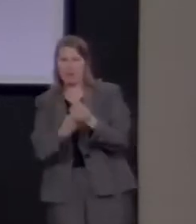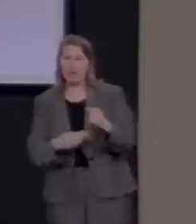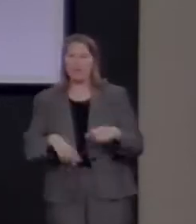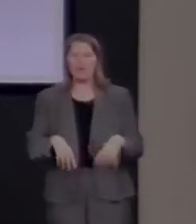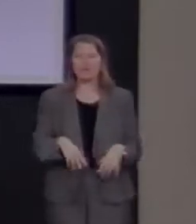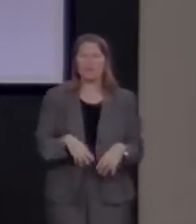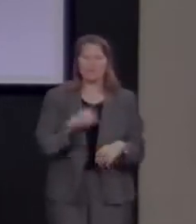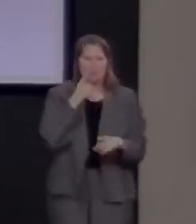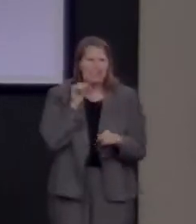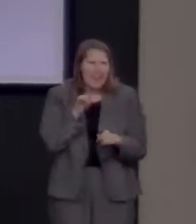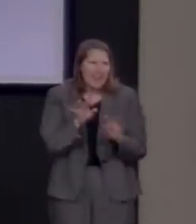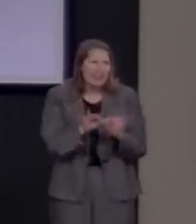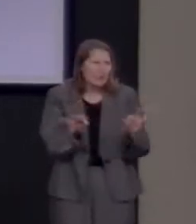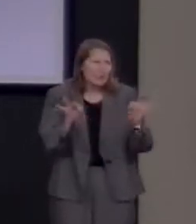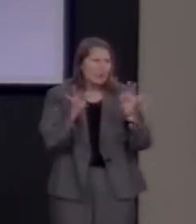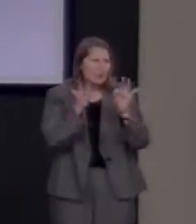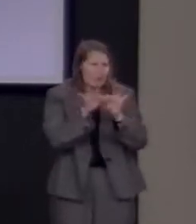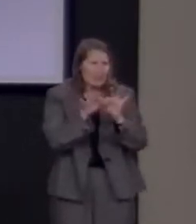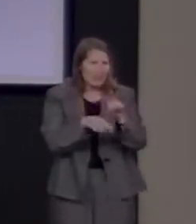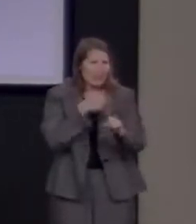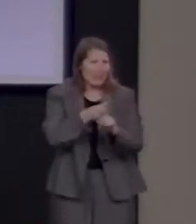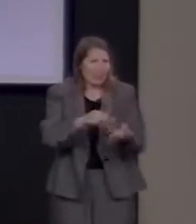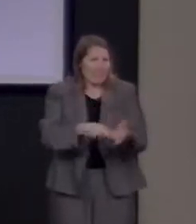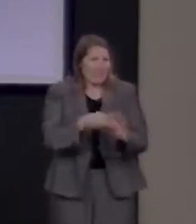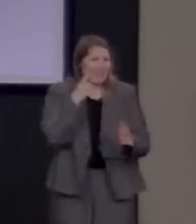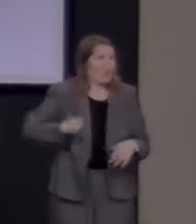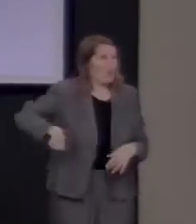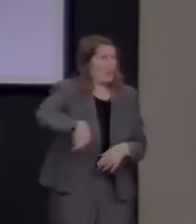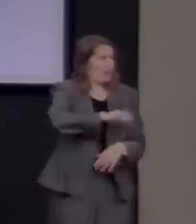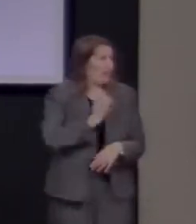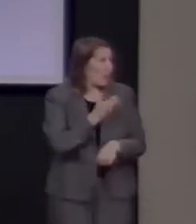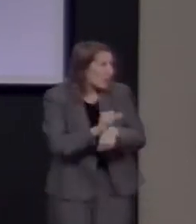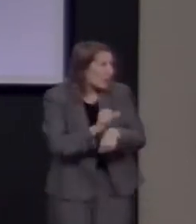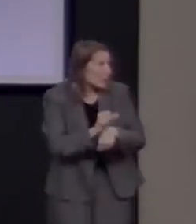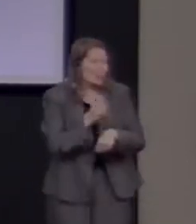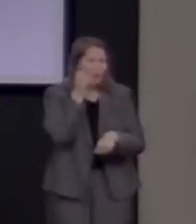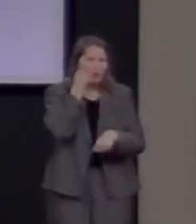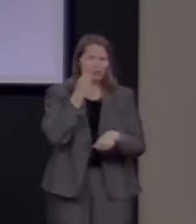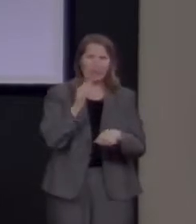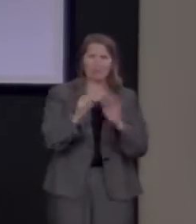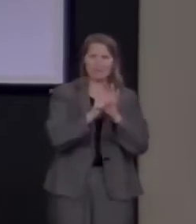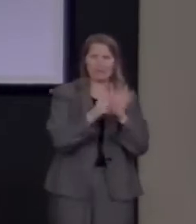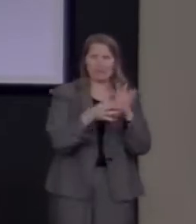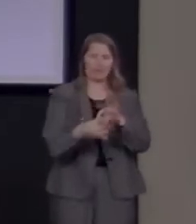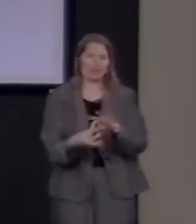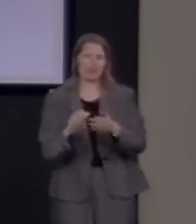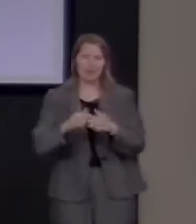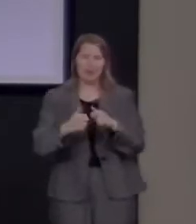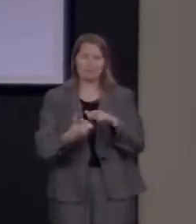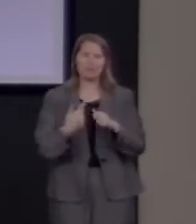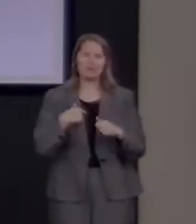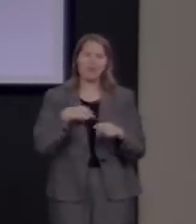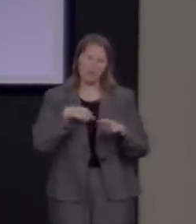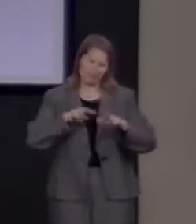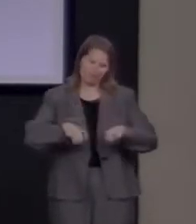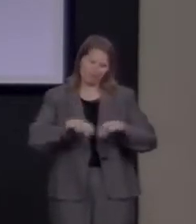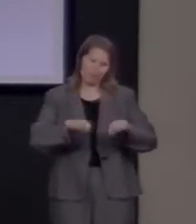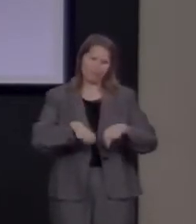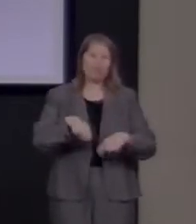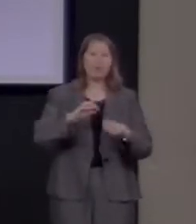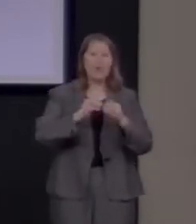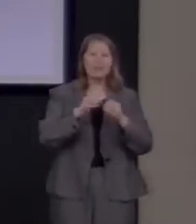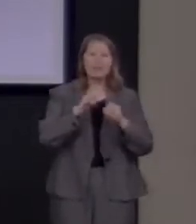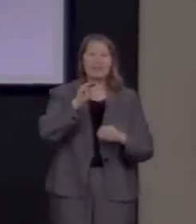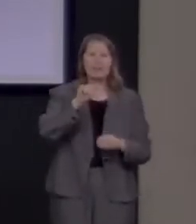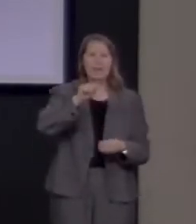have critical theoretical implications for our understanding of the symbol grounding problem, was to conduct a quantitative